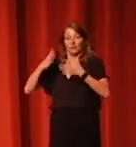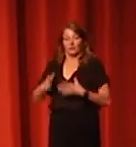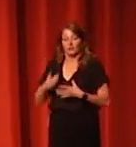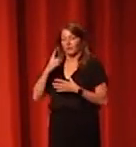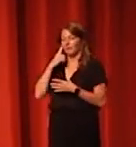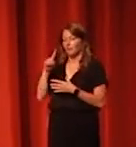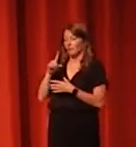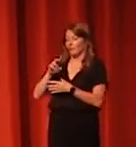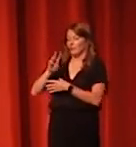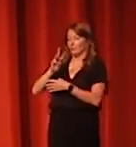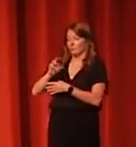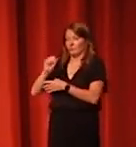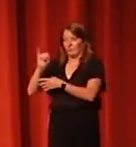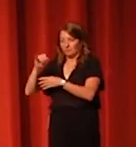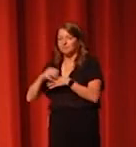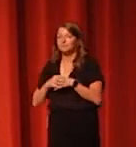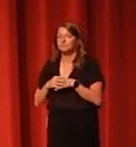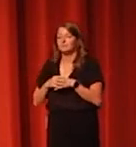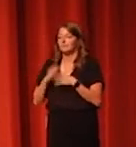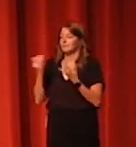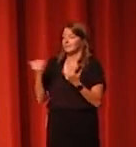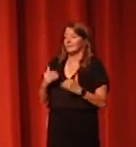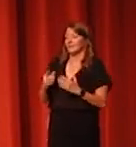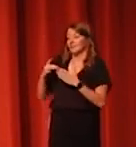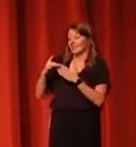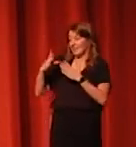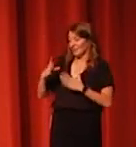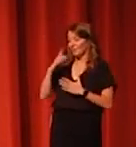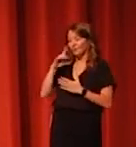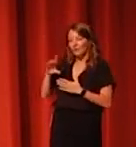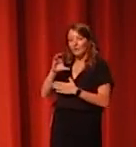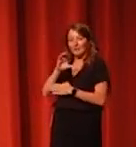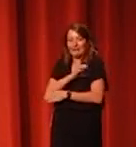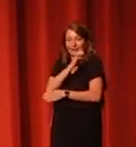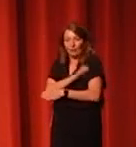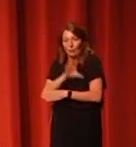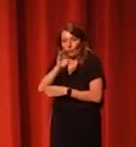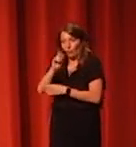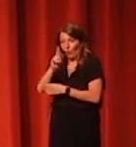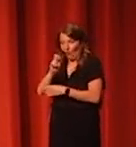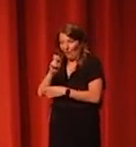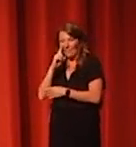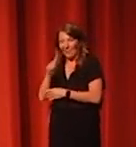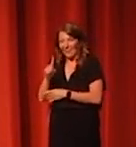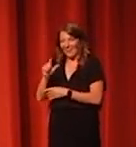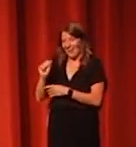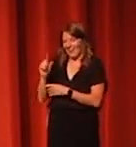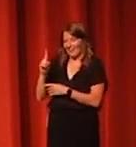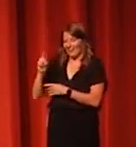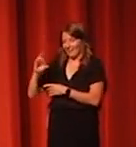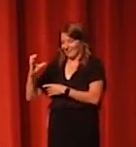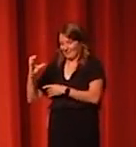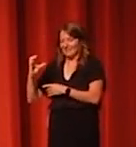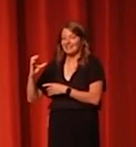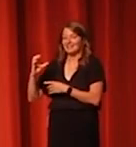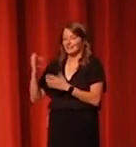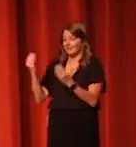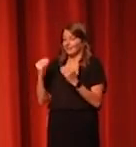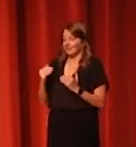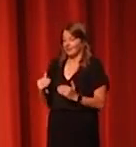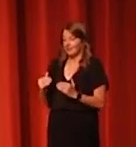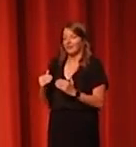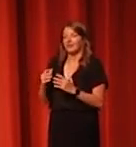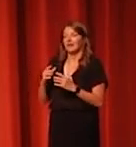Institute. As I mentioned earlier, she's leader of the clinical core of the ADRC and co-leader of the biomarker core that